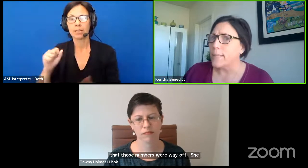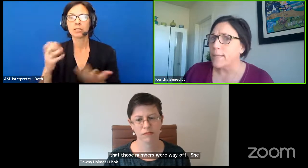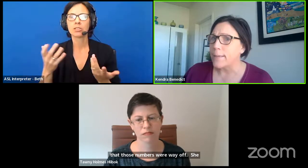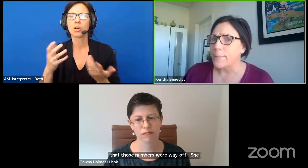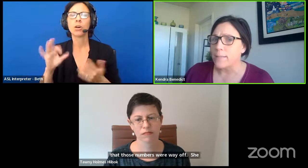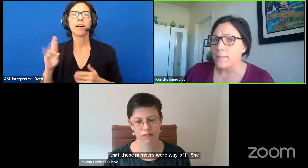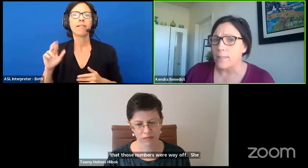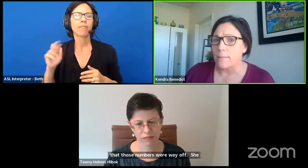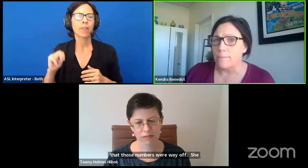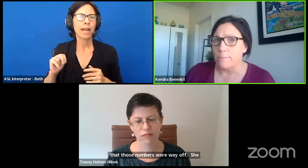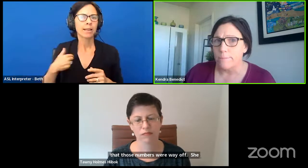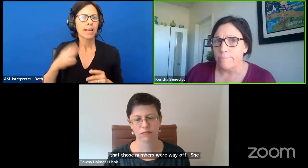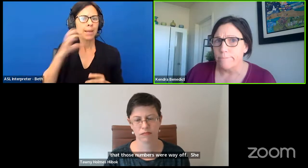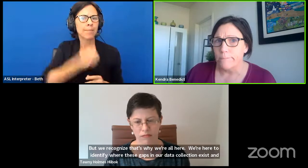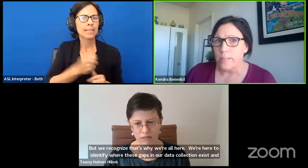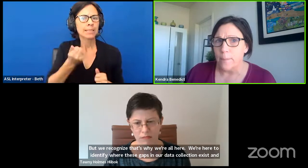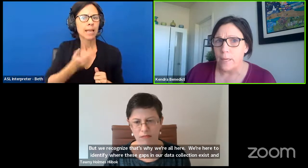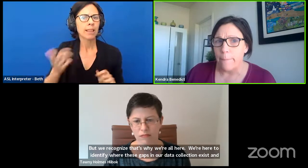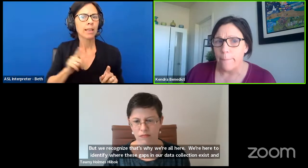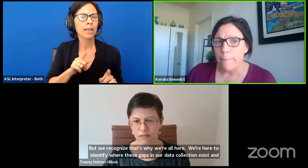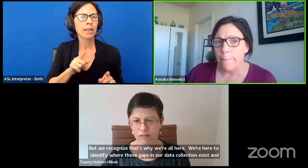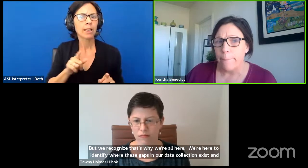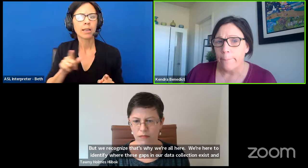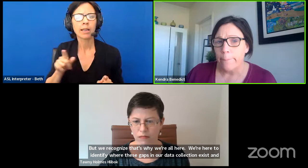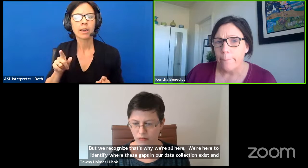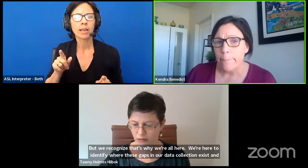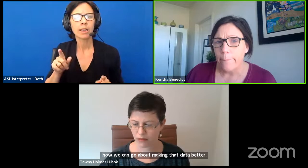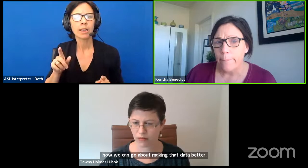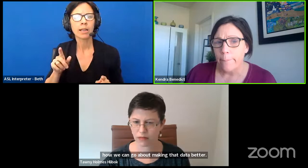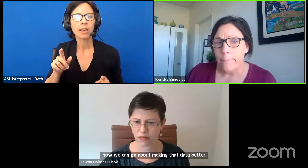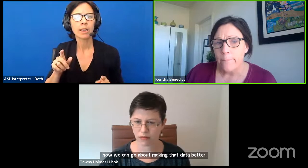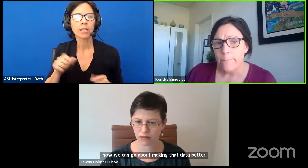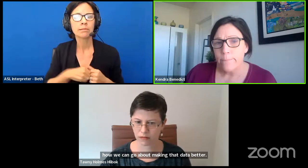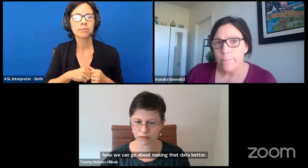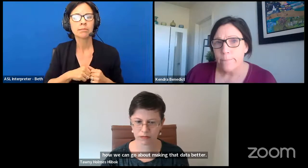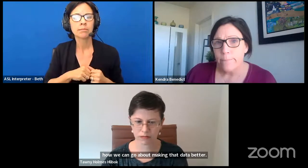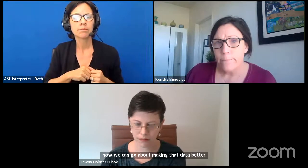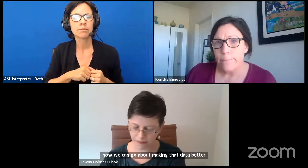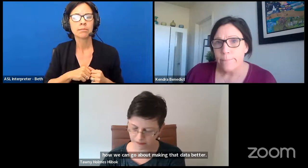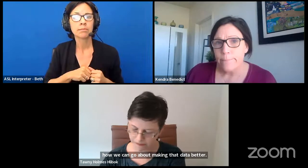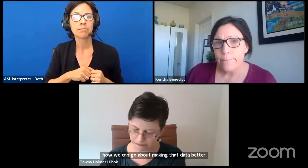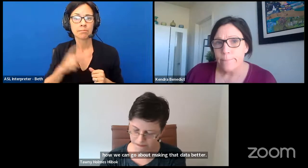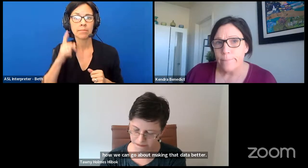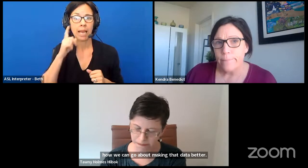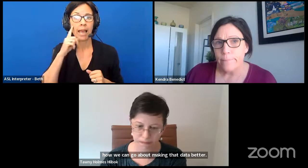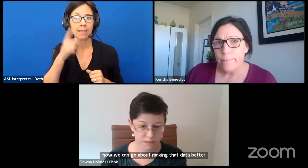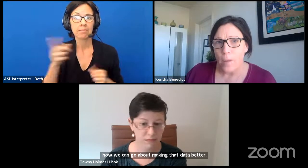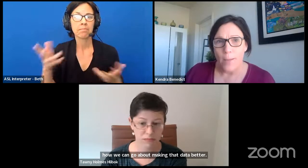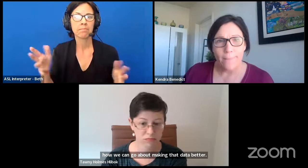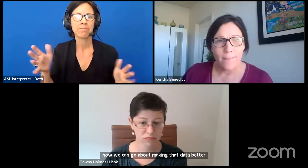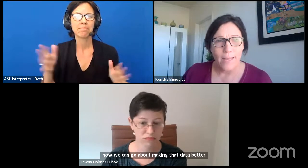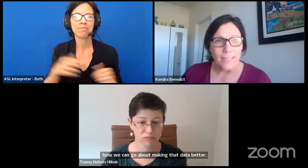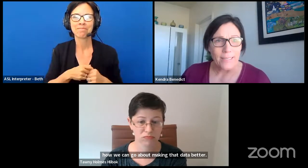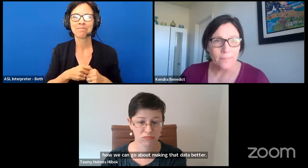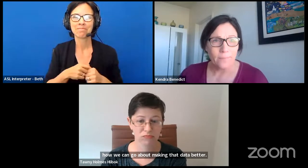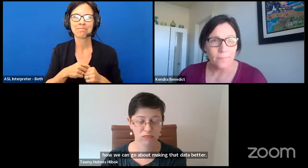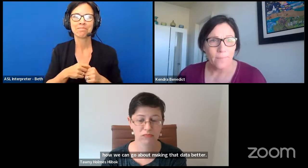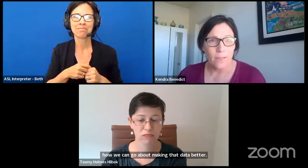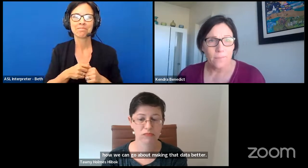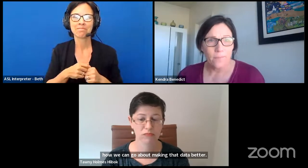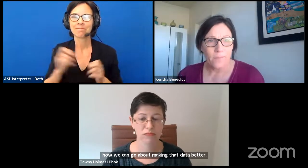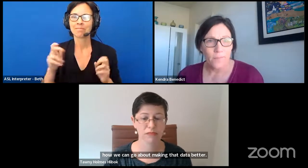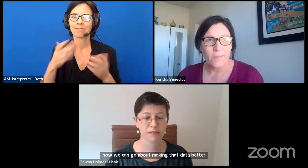Fran, anything I missed? Does that sum it up? Yeah, I think you've got it. Okay, thanks. Thank